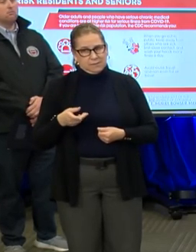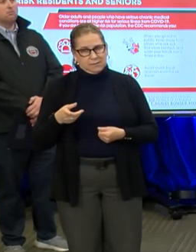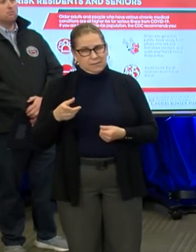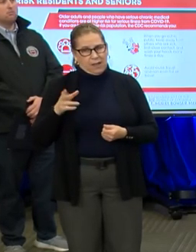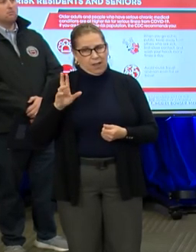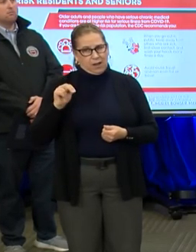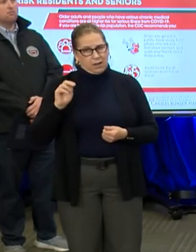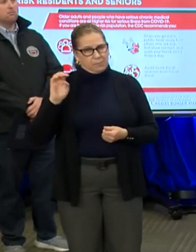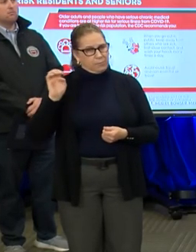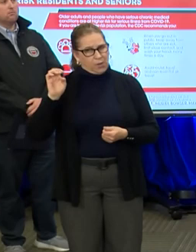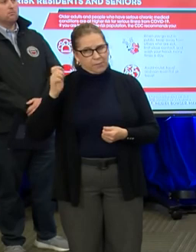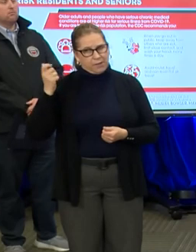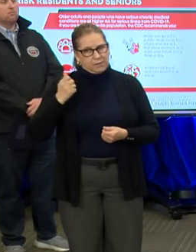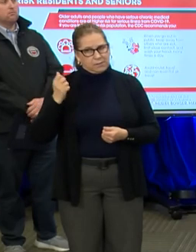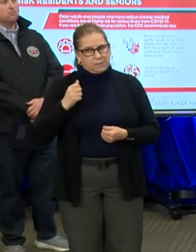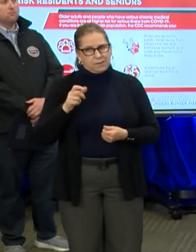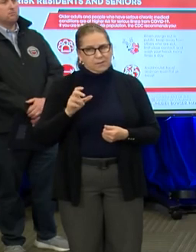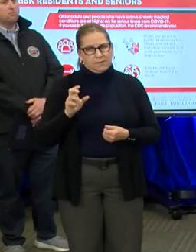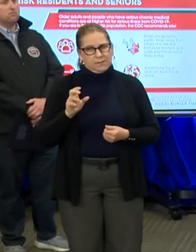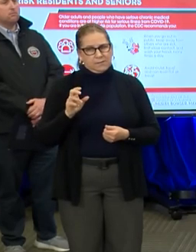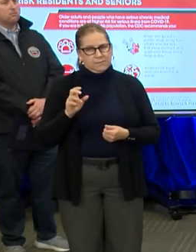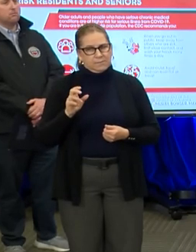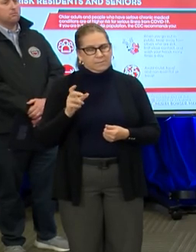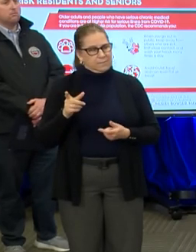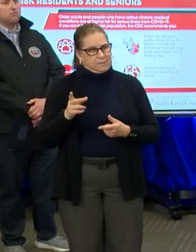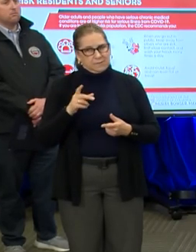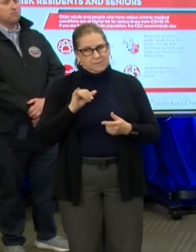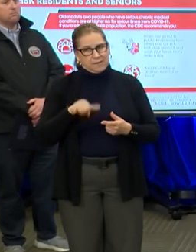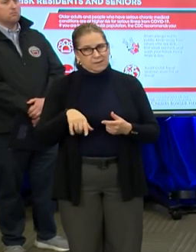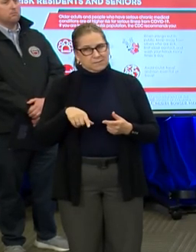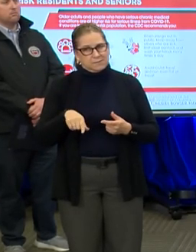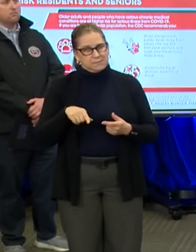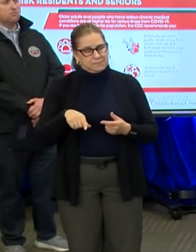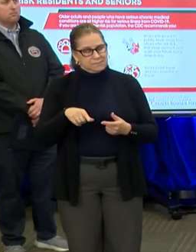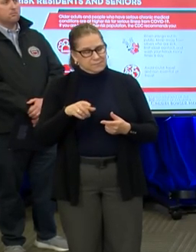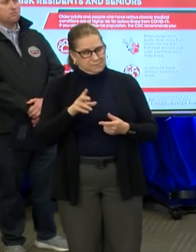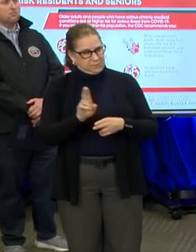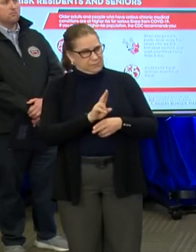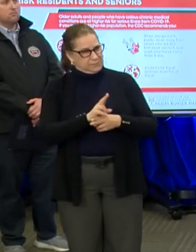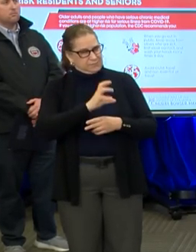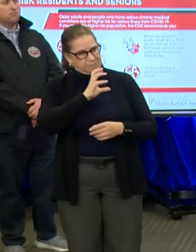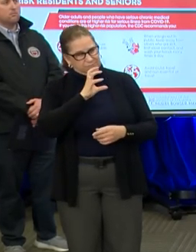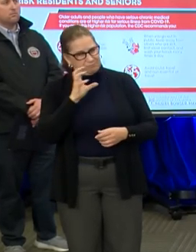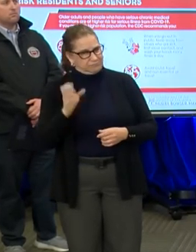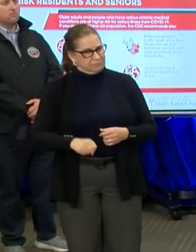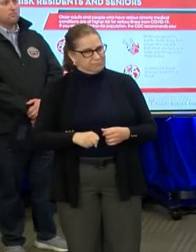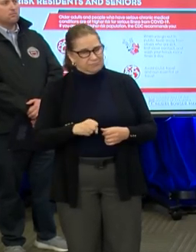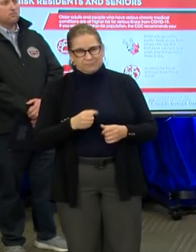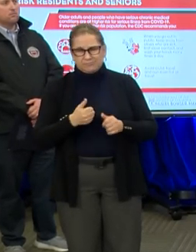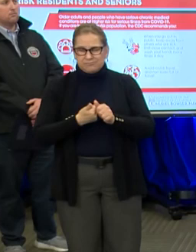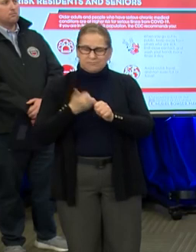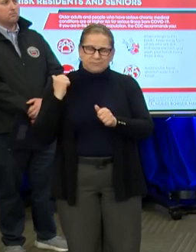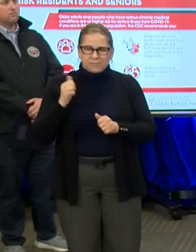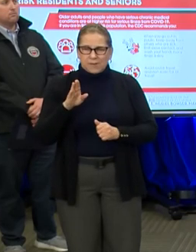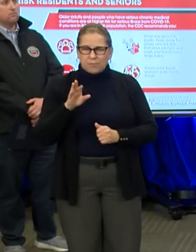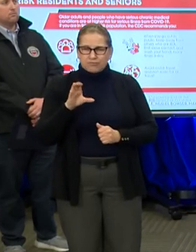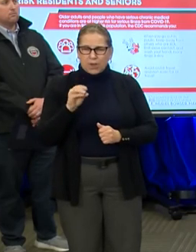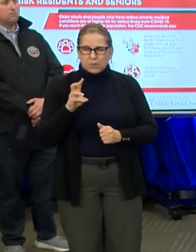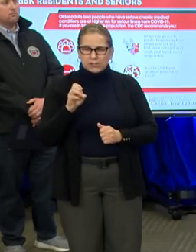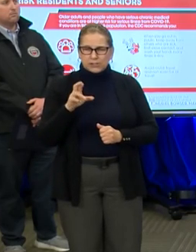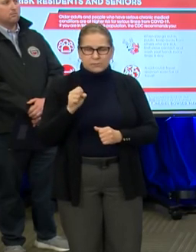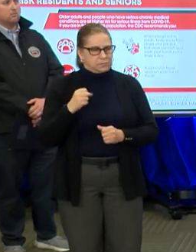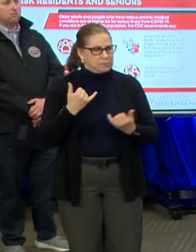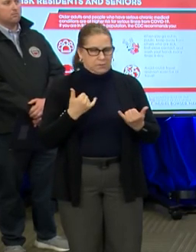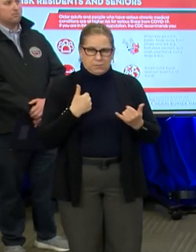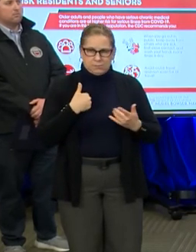and desktops. No, we think it needs to be improved, and we're currently in the process, and you're going to stretch my memory here,